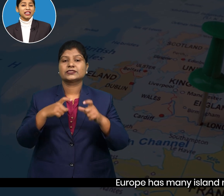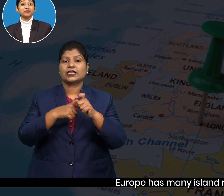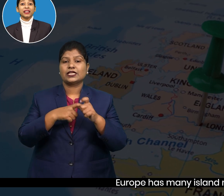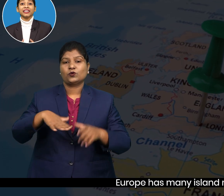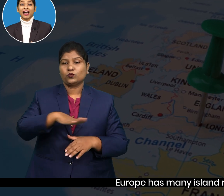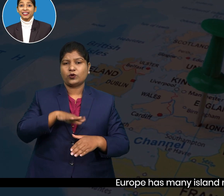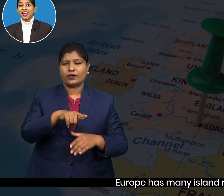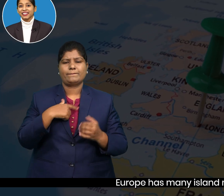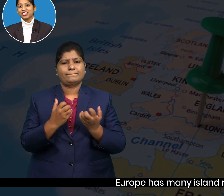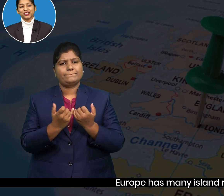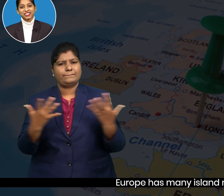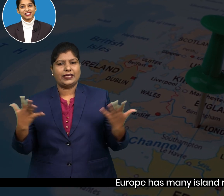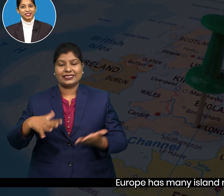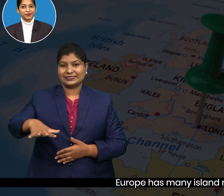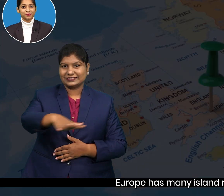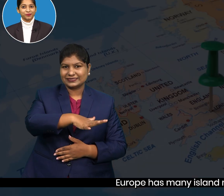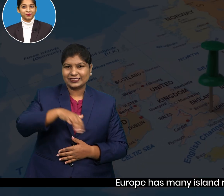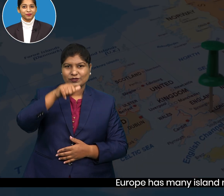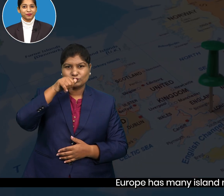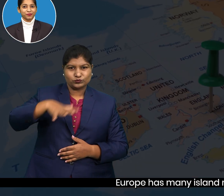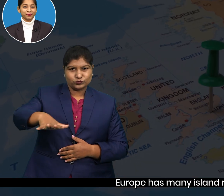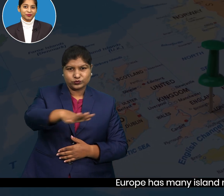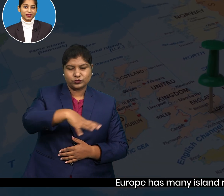Europe has many island nations